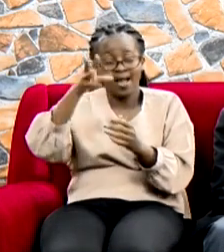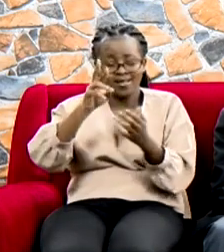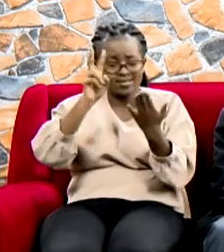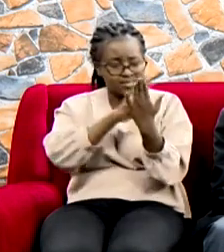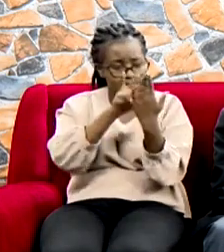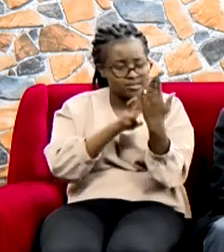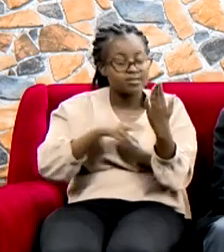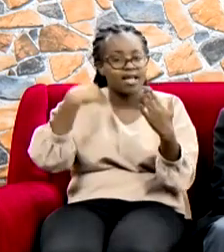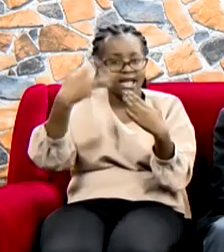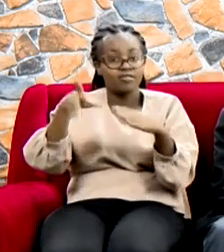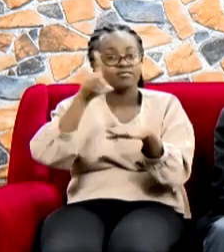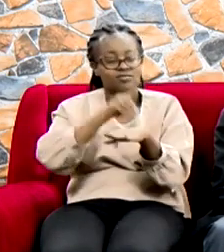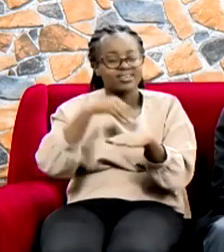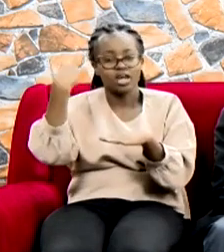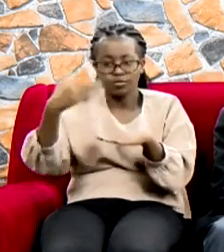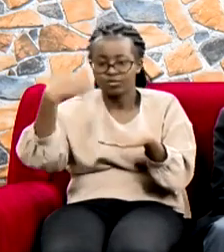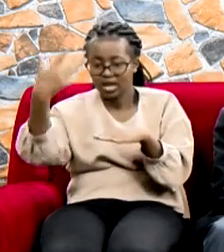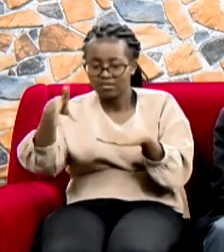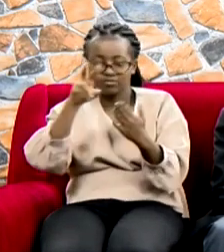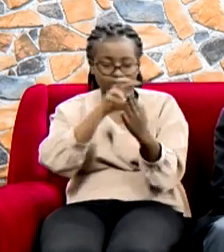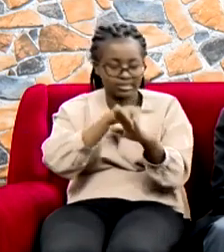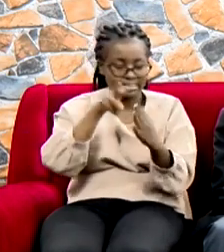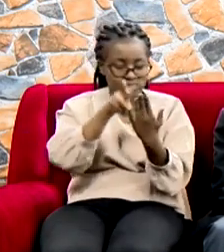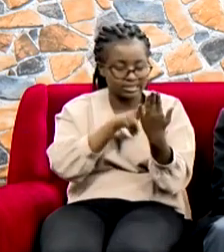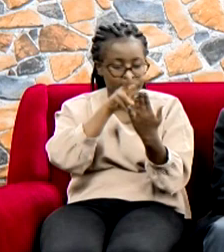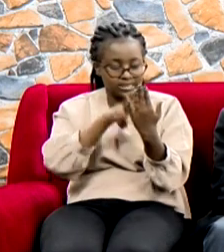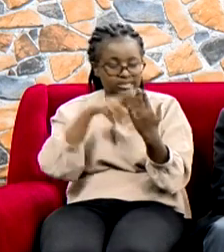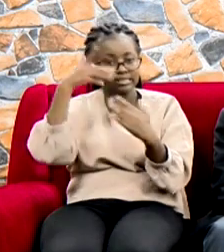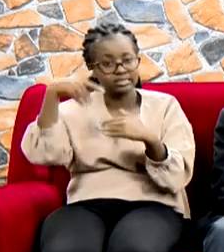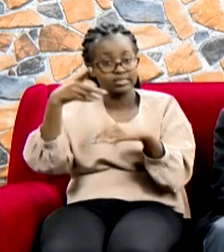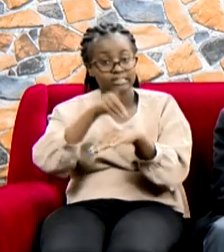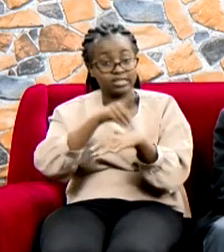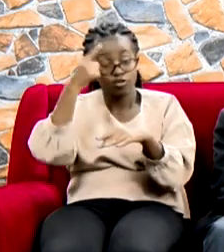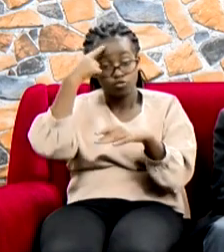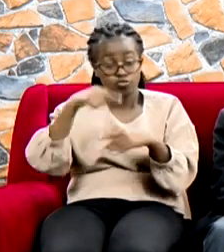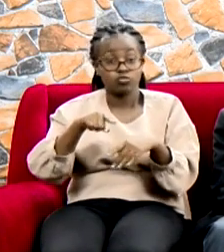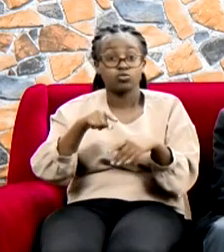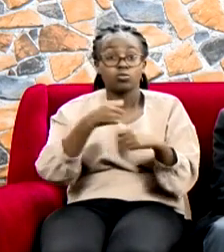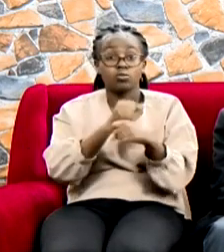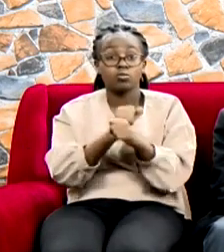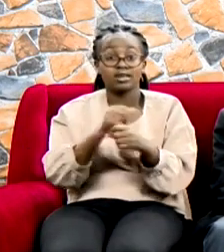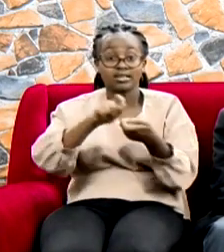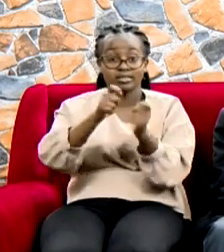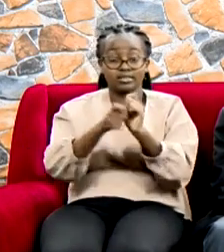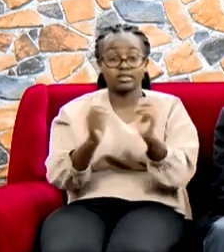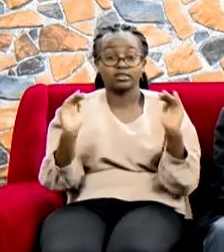day. Okay. Yeah, you must always take refresher courses for you to survive, you know, in a changing world.